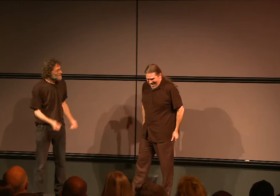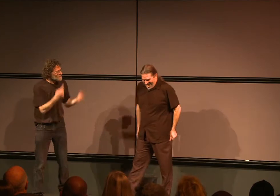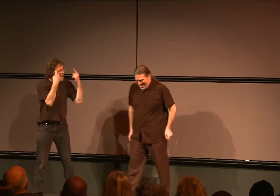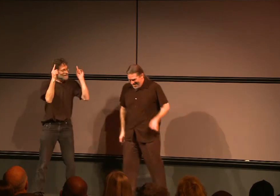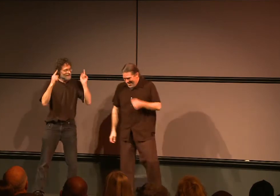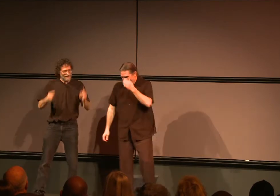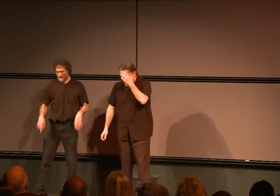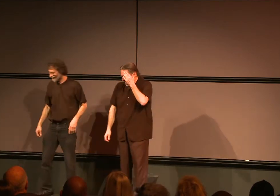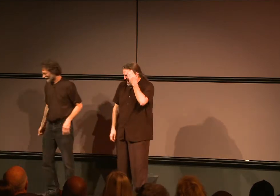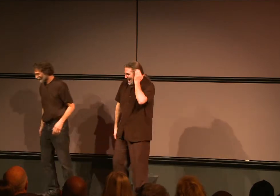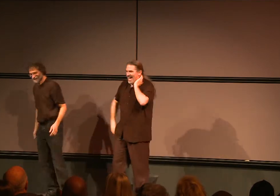Finally.